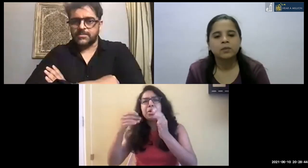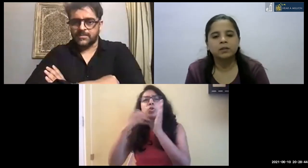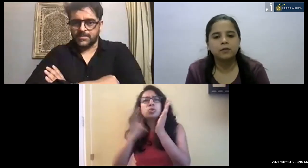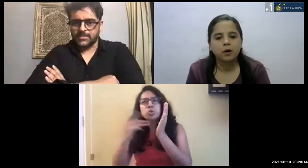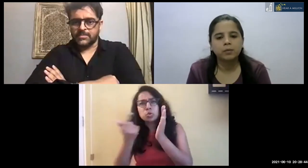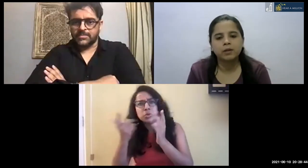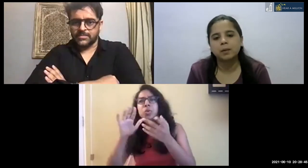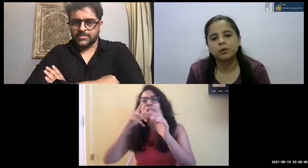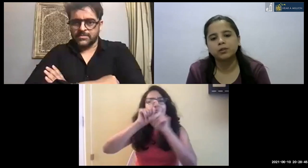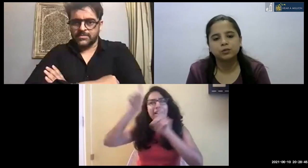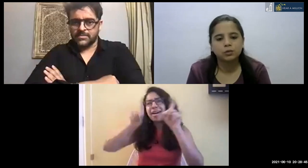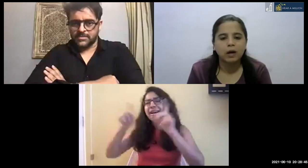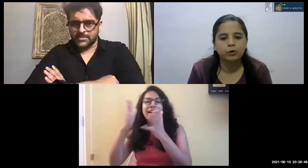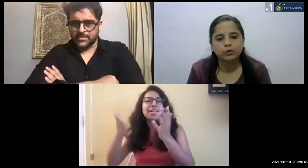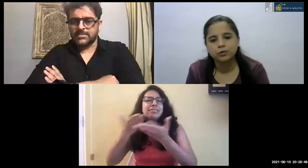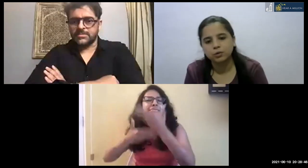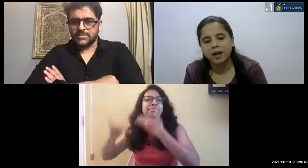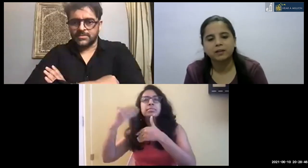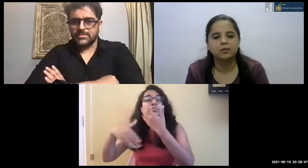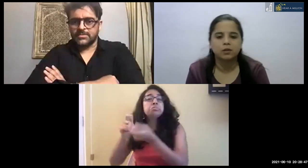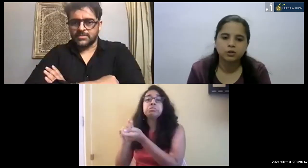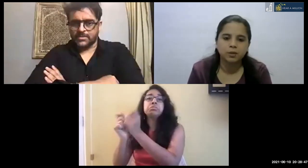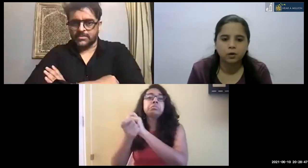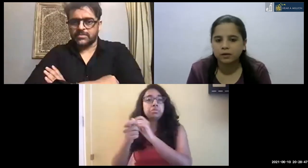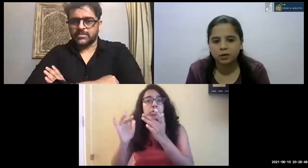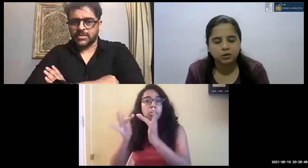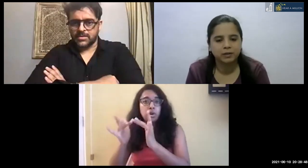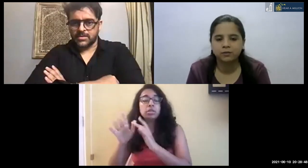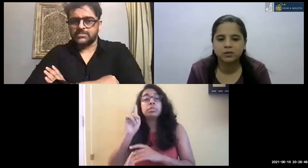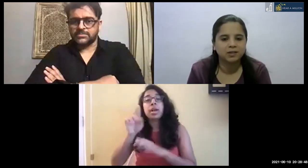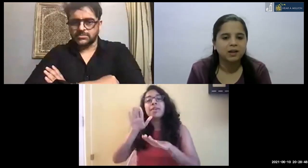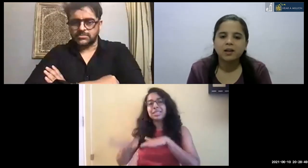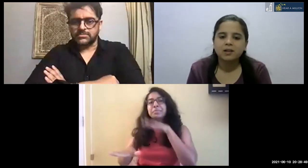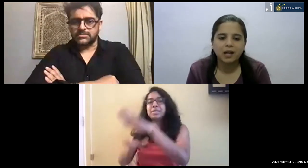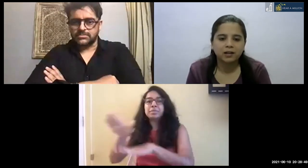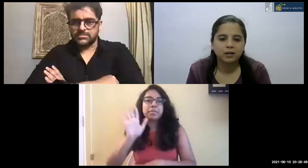and they informed us about the Zoom, how to use Zoom, and the workshops, online workshops,